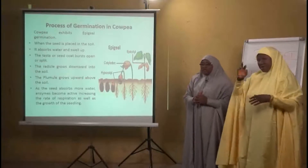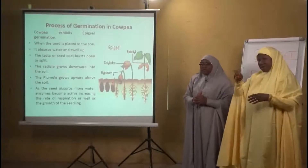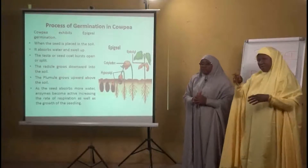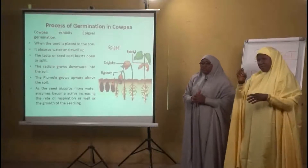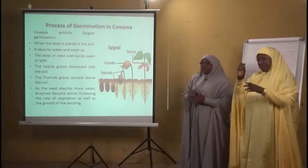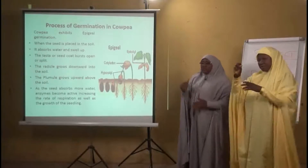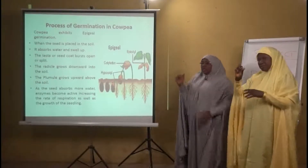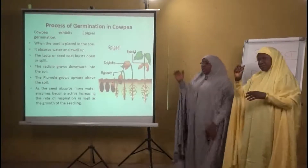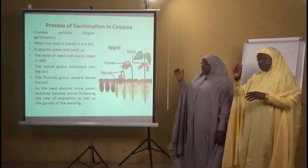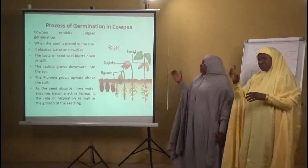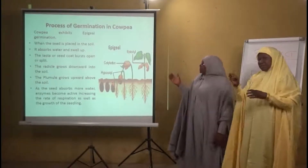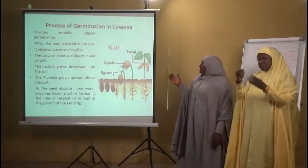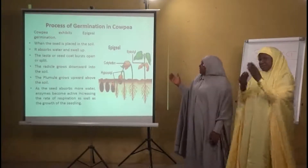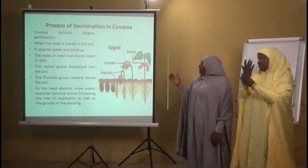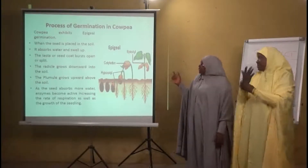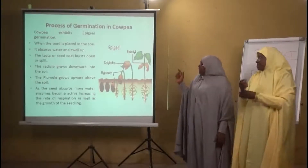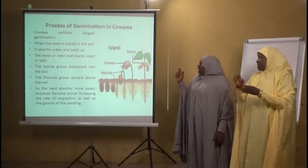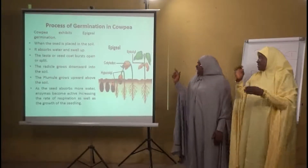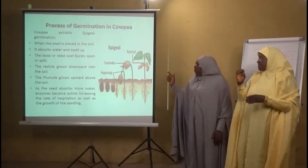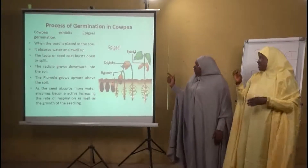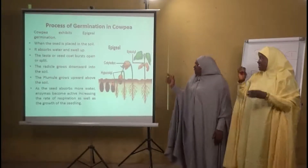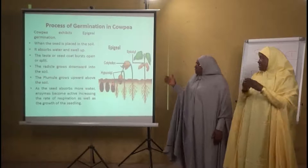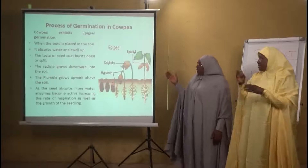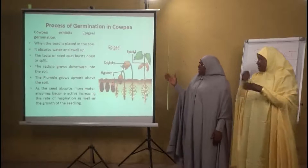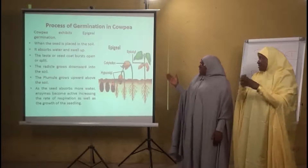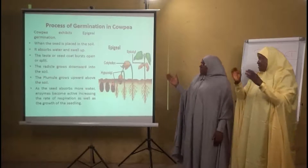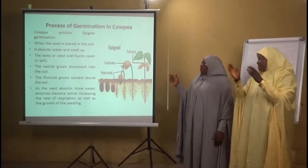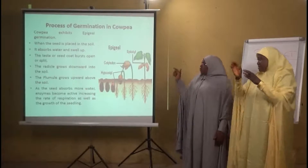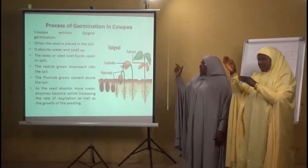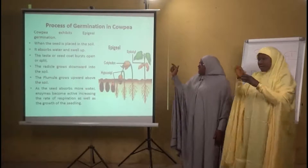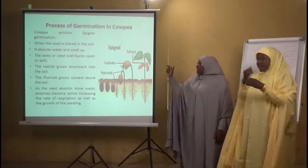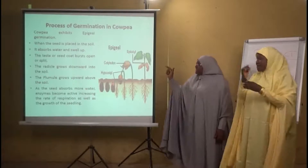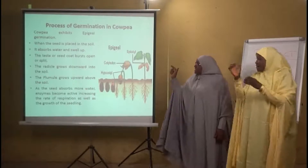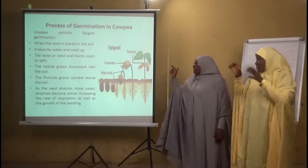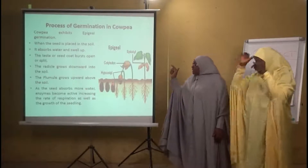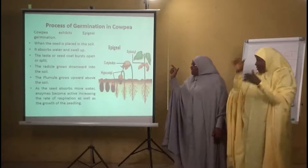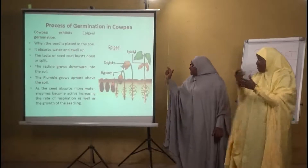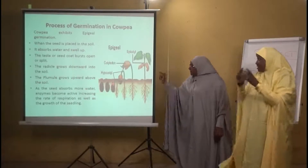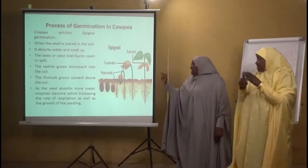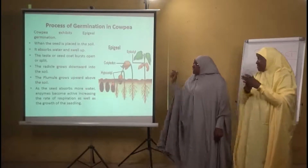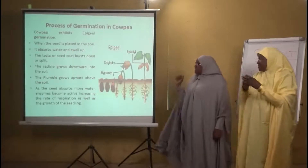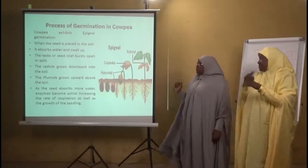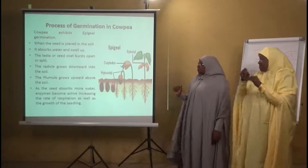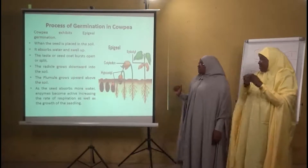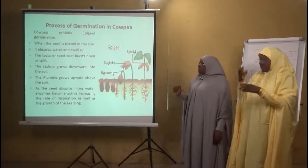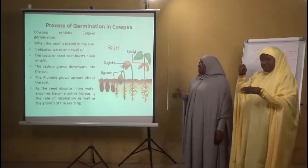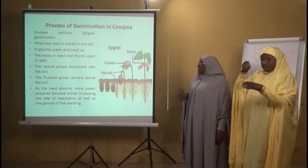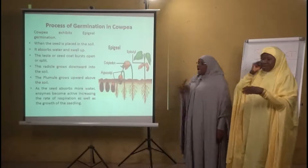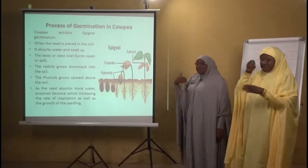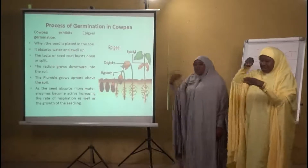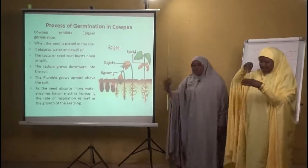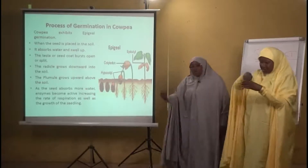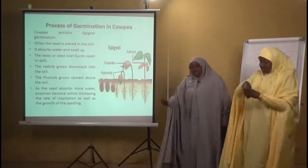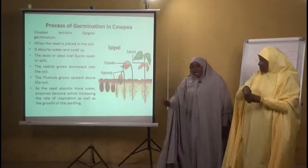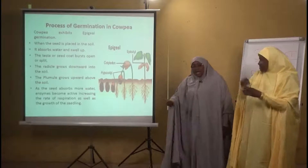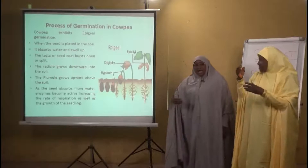germination. Hypogeal germination in cowpea, what happened? When the seed is placed in the soil, it